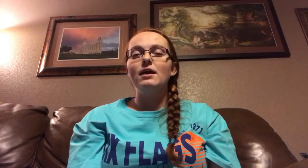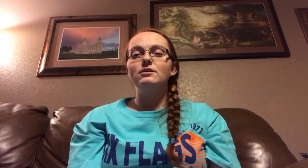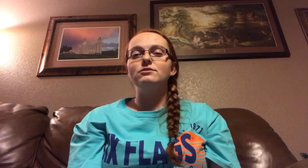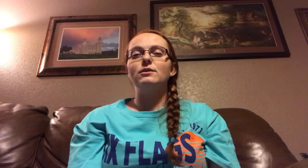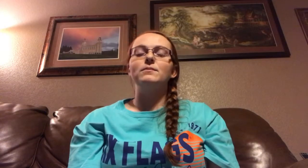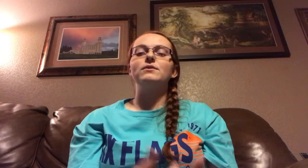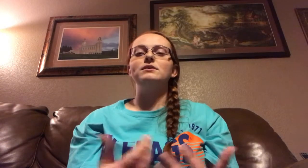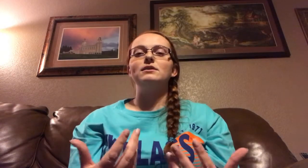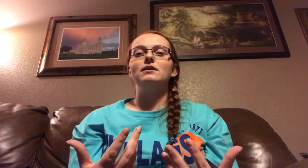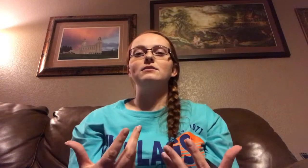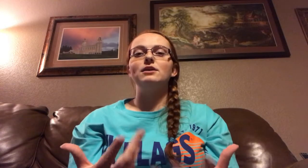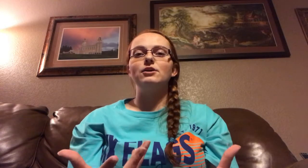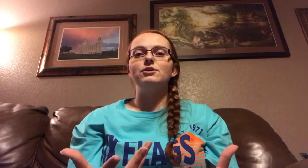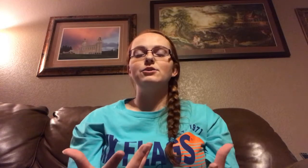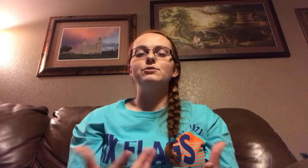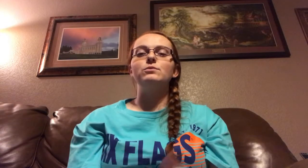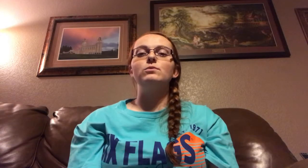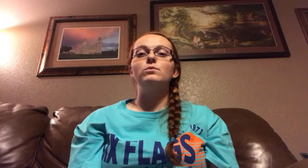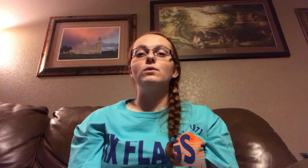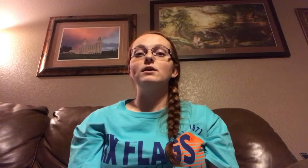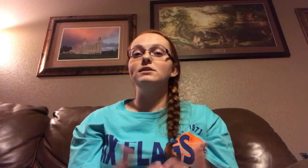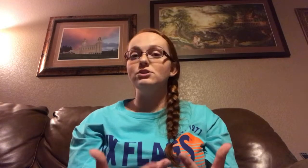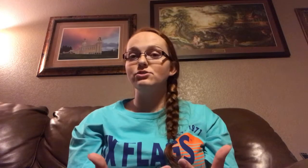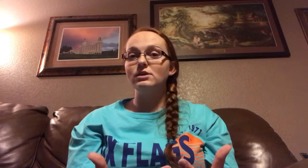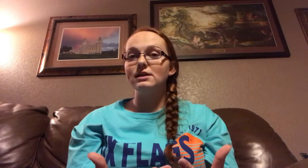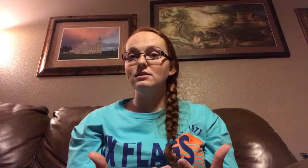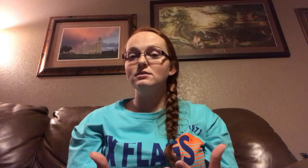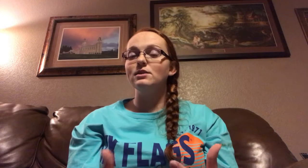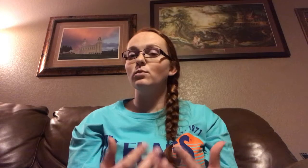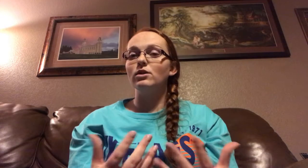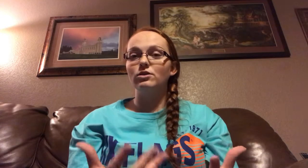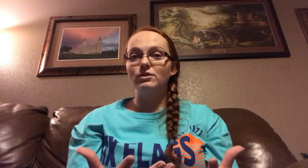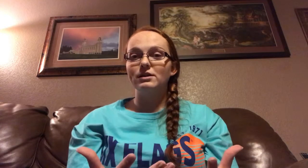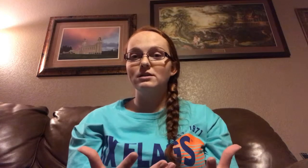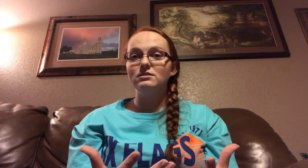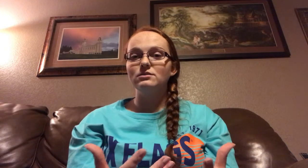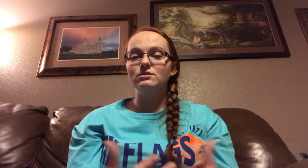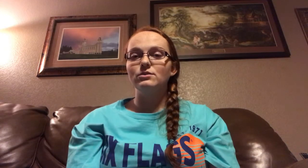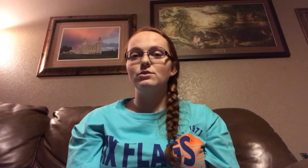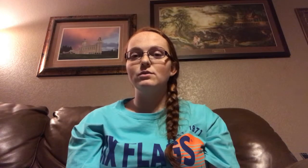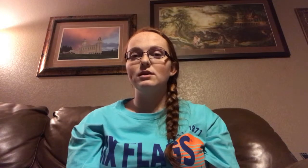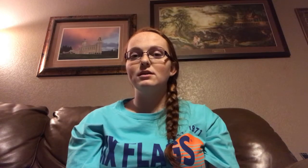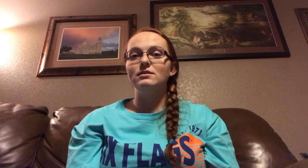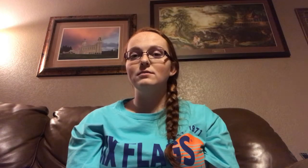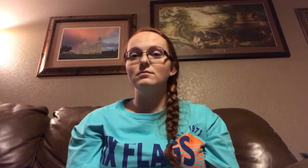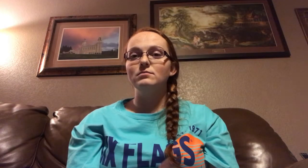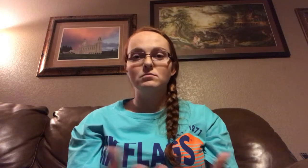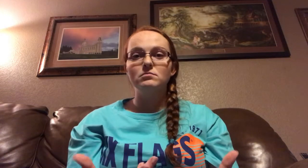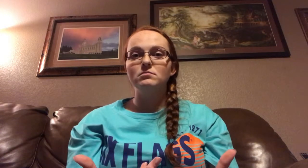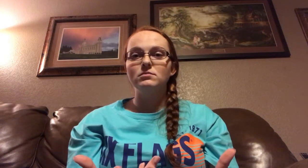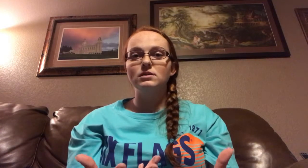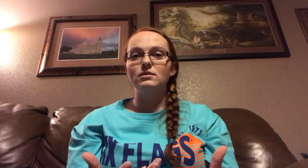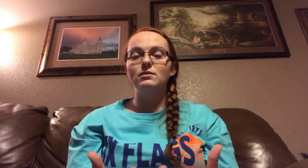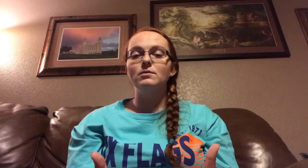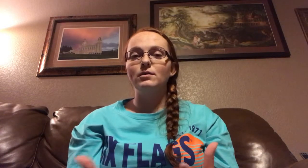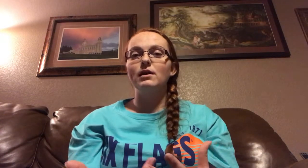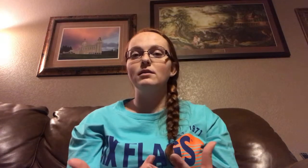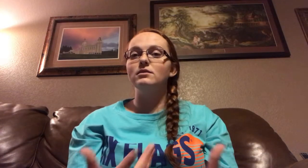And so I'm going to tell you what teacher is and what learn is, so you can tell them, okay, this